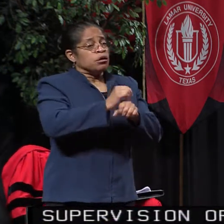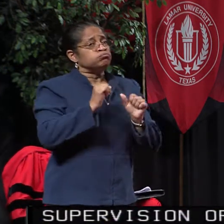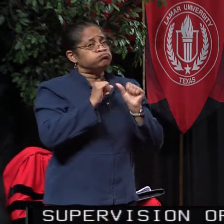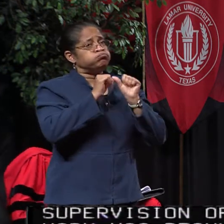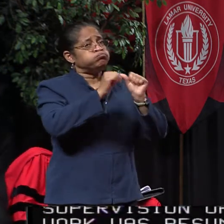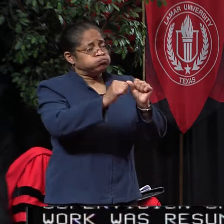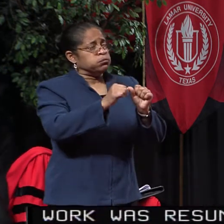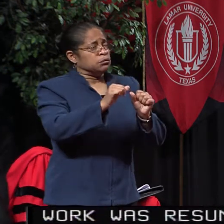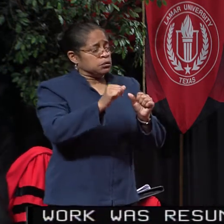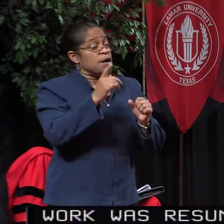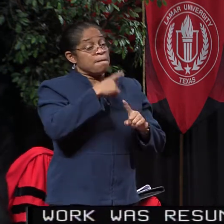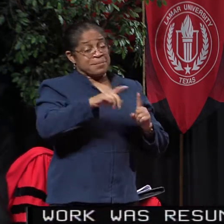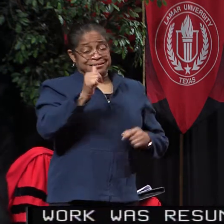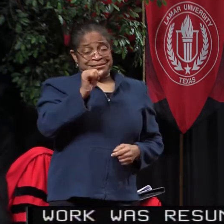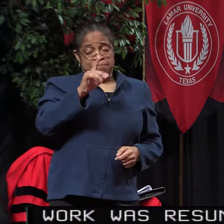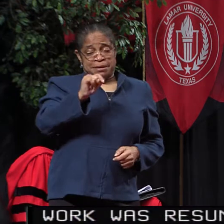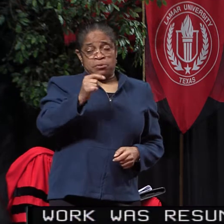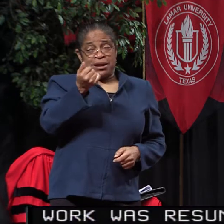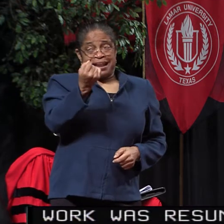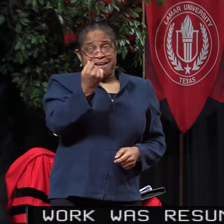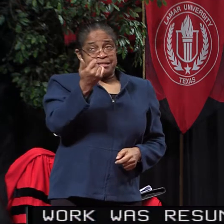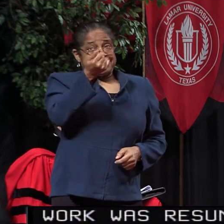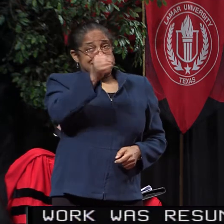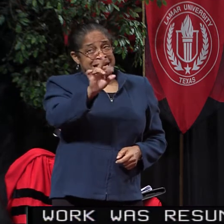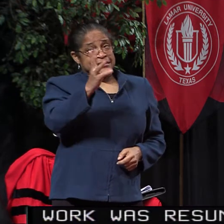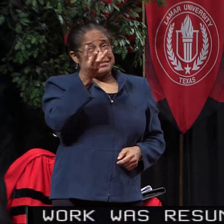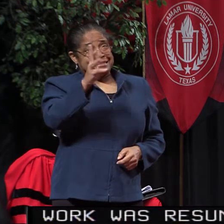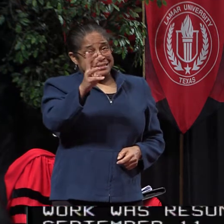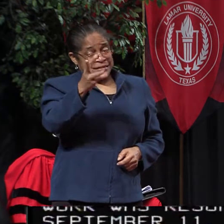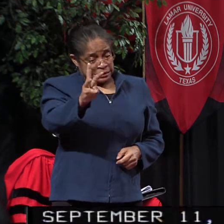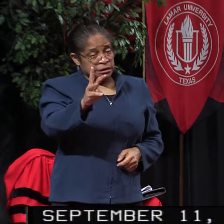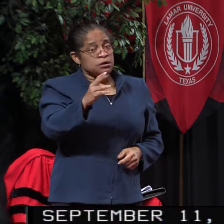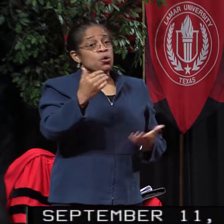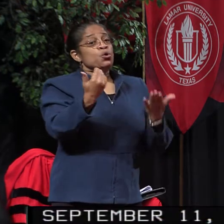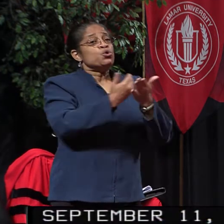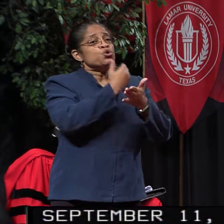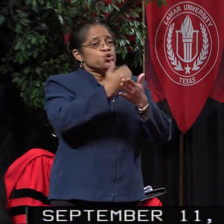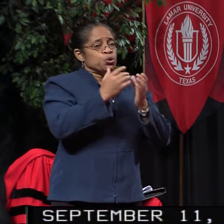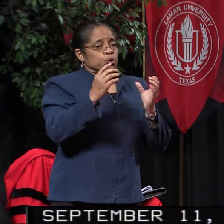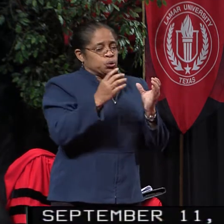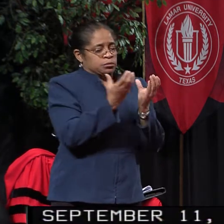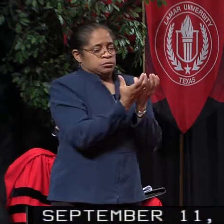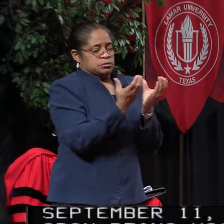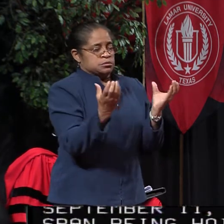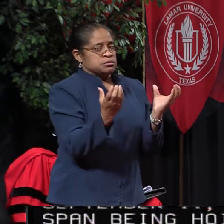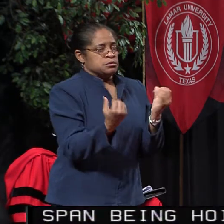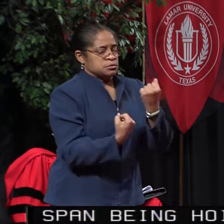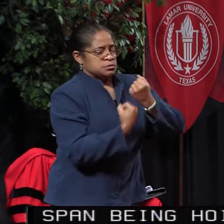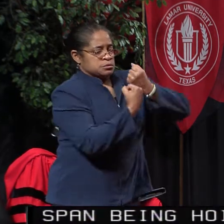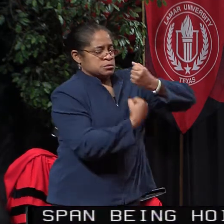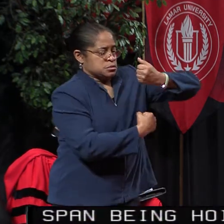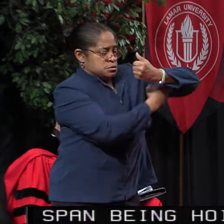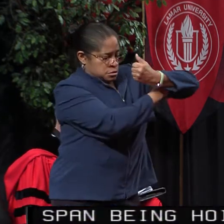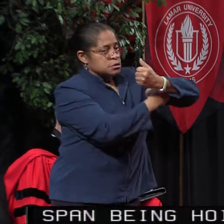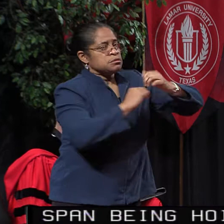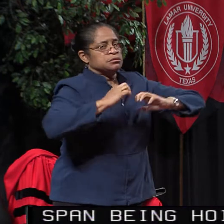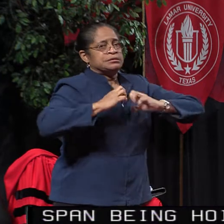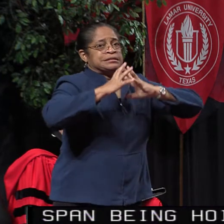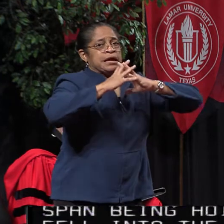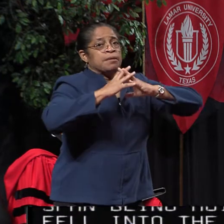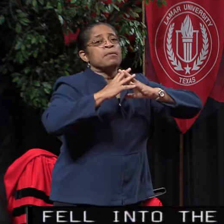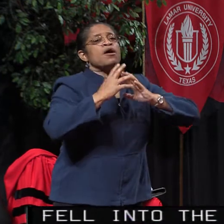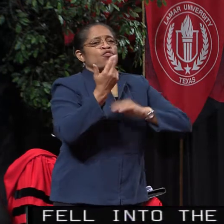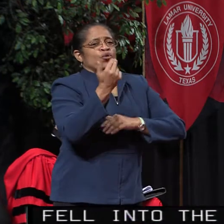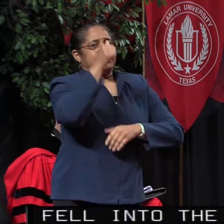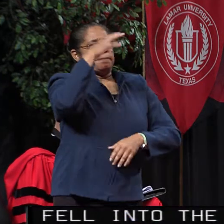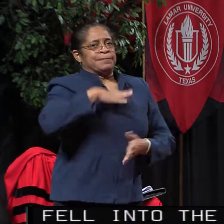on September 11, 1916, a new center span being hoisted into position fell into the river, killing 13